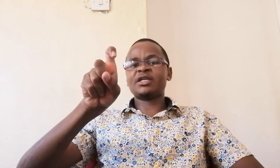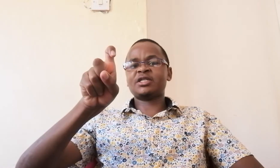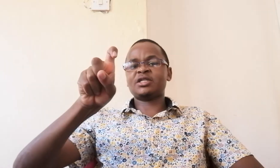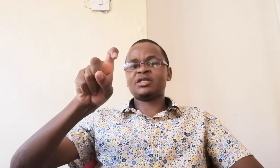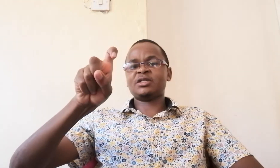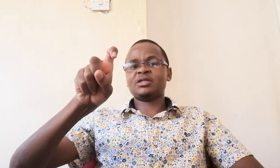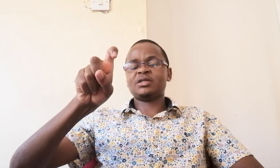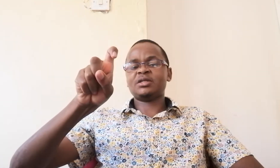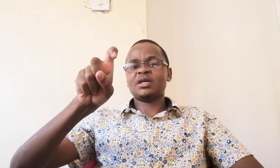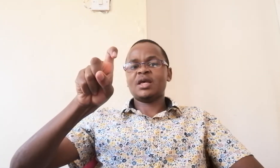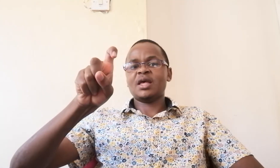X,